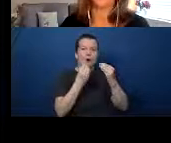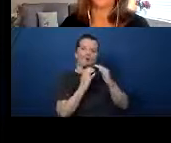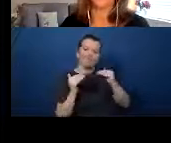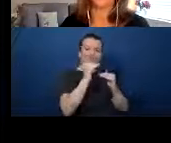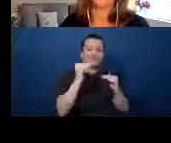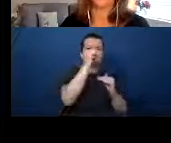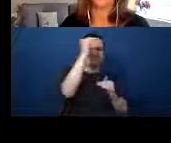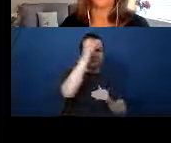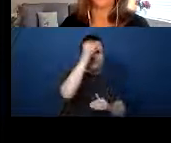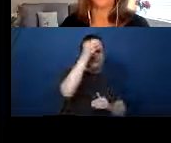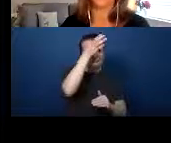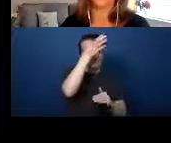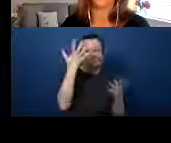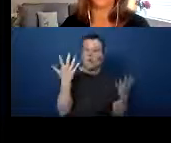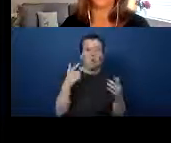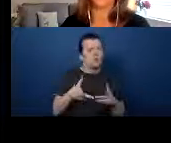and learning.